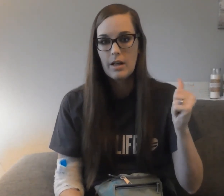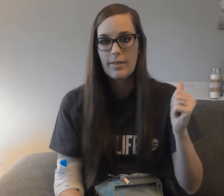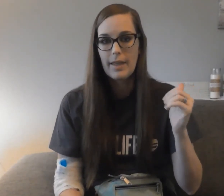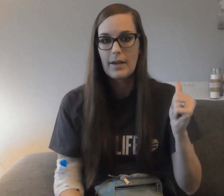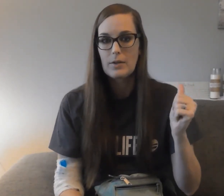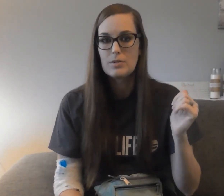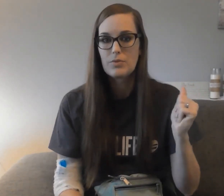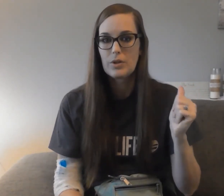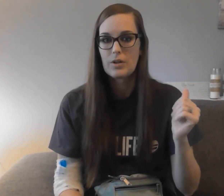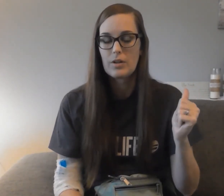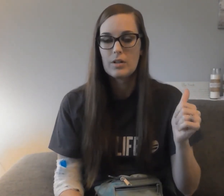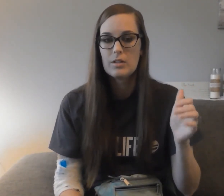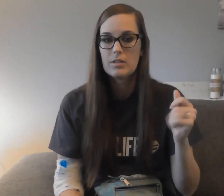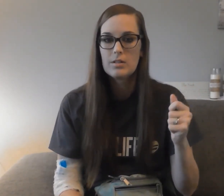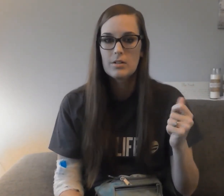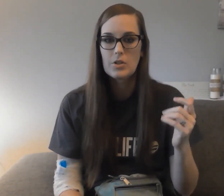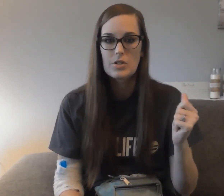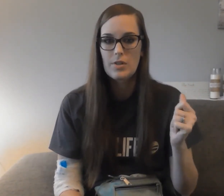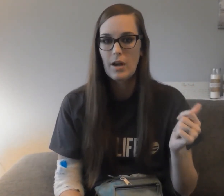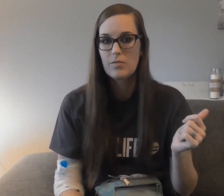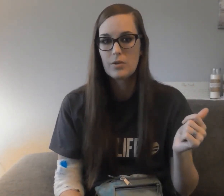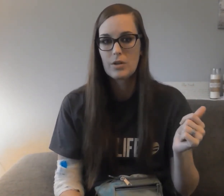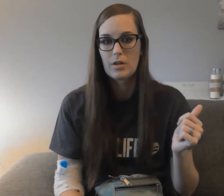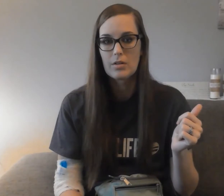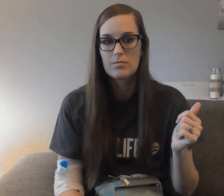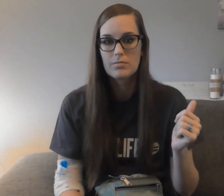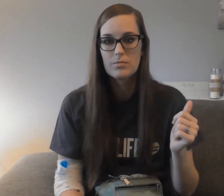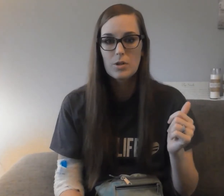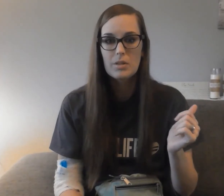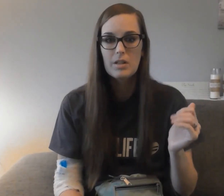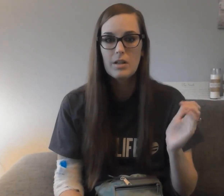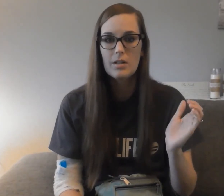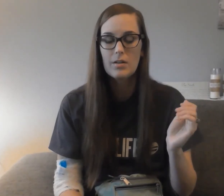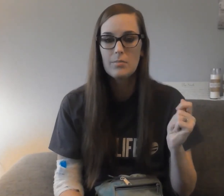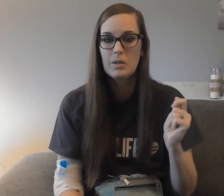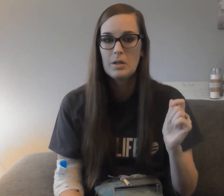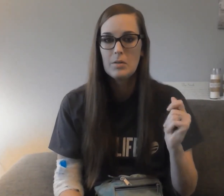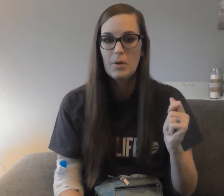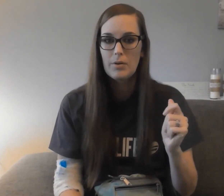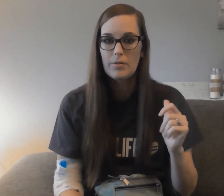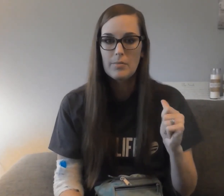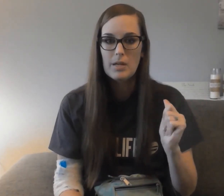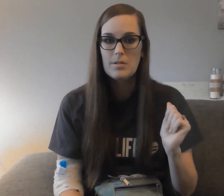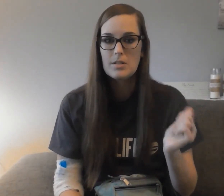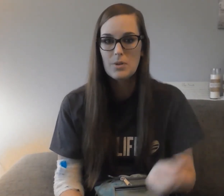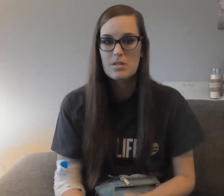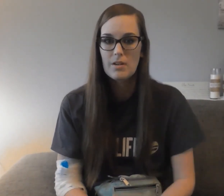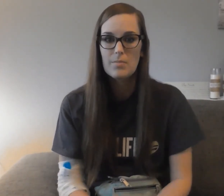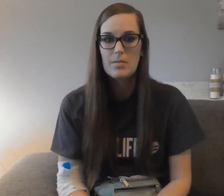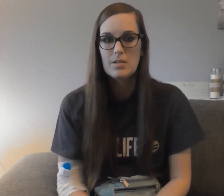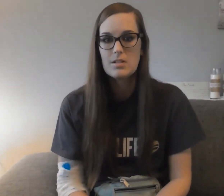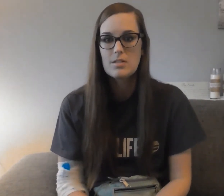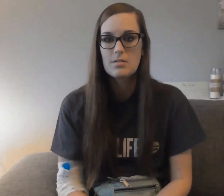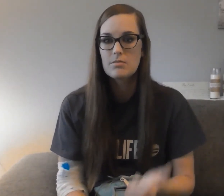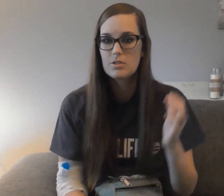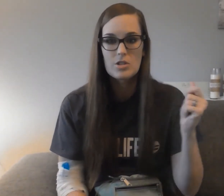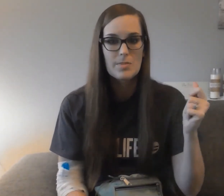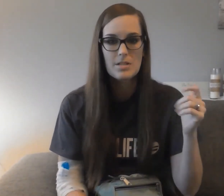that goes for, you can do that for formula, bottle-fed babies, breastfed babies, just means